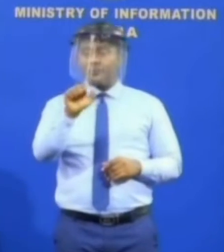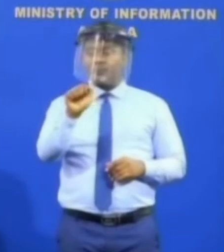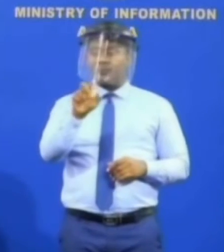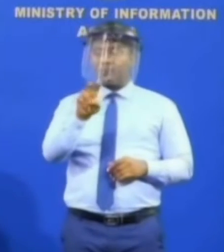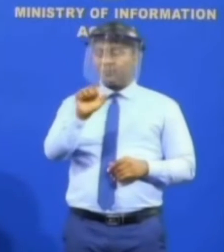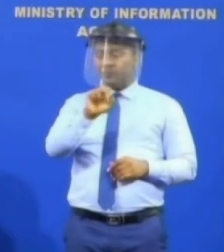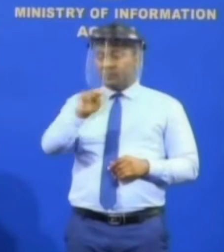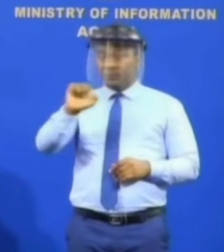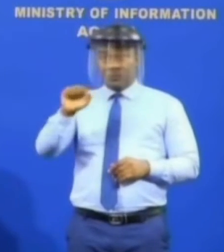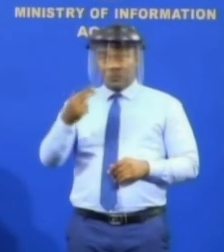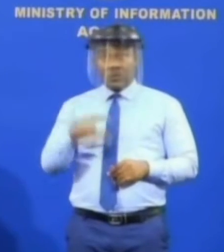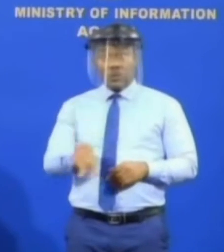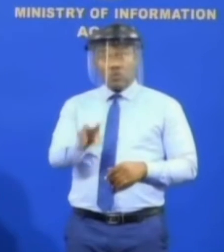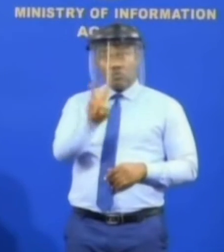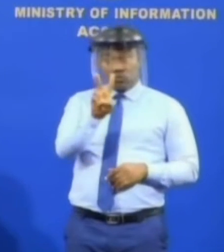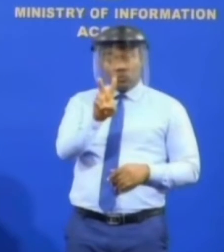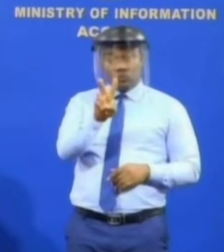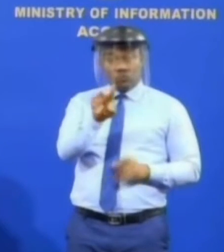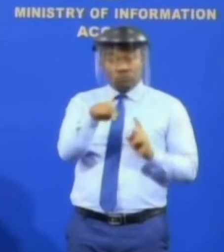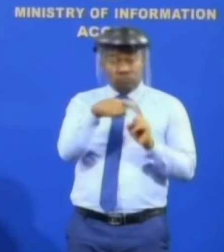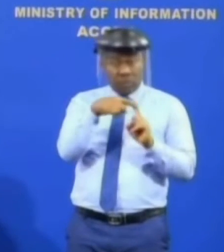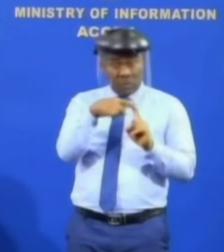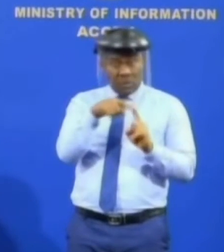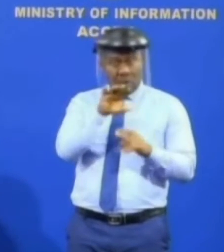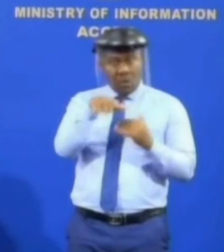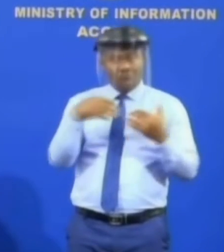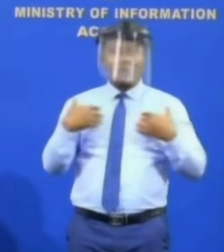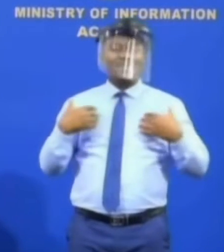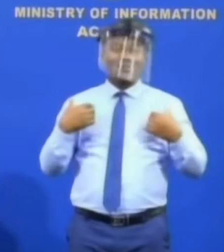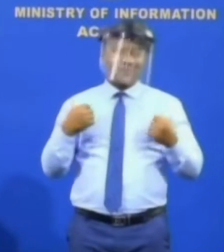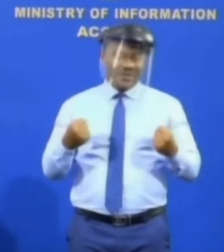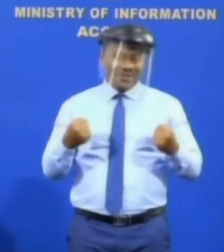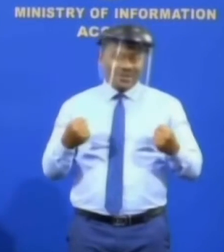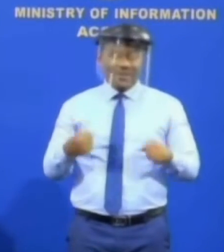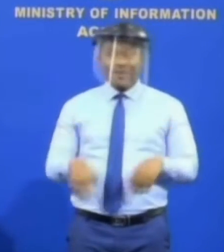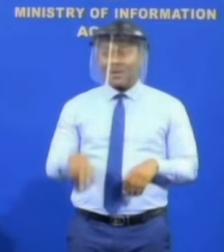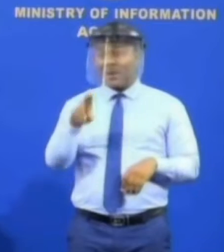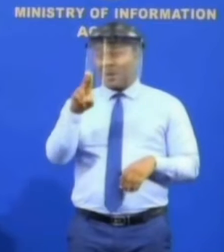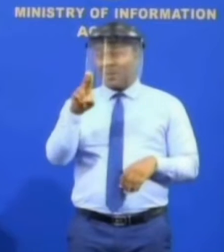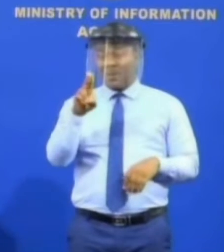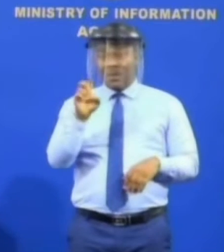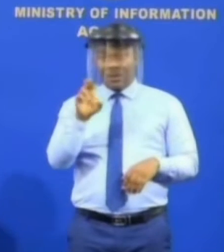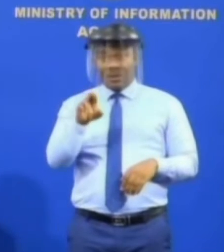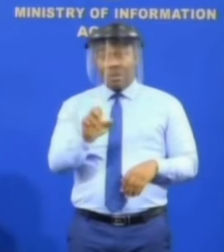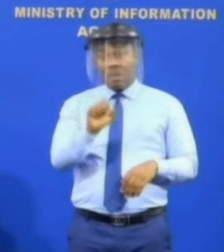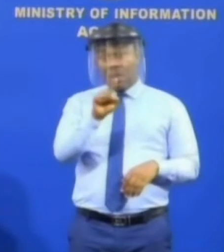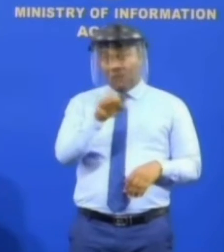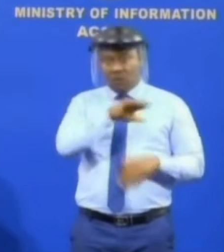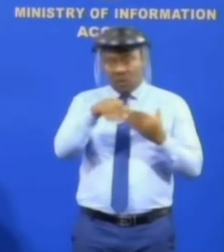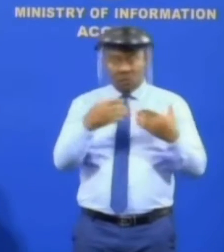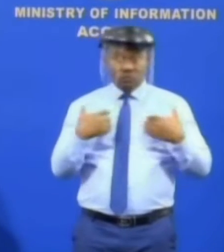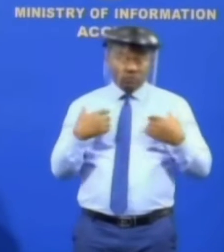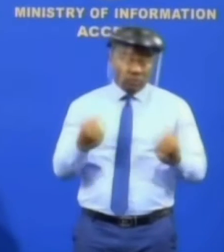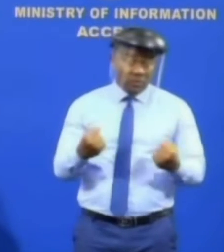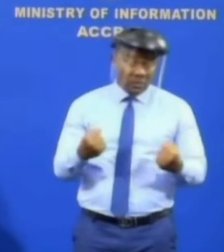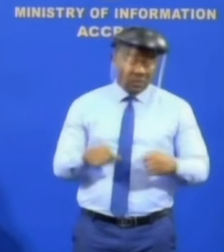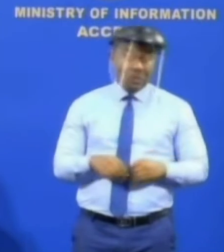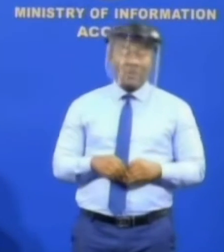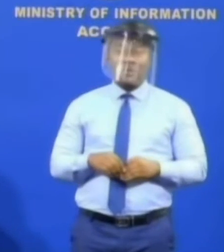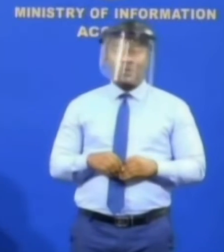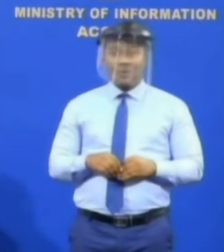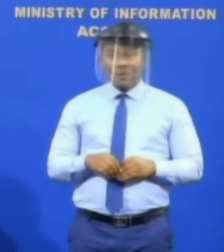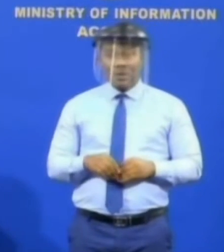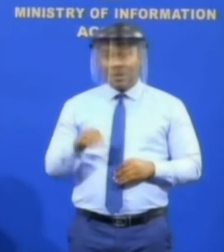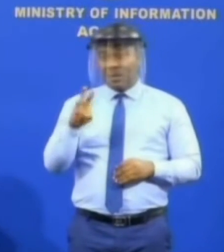had 2 cases. They have all recovered. Upper East had 11. They have all recovered. Upper West had 15. They